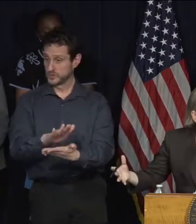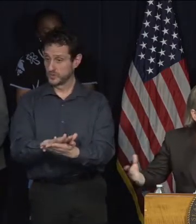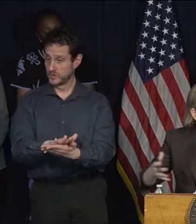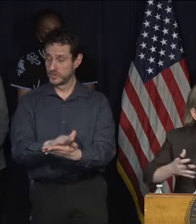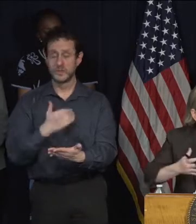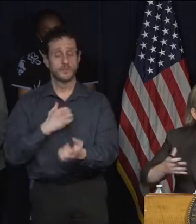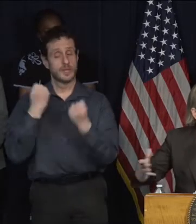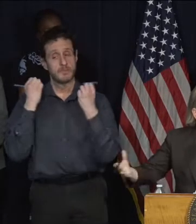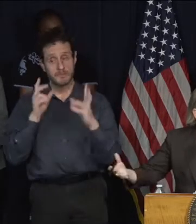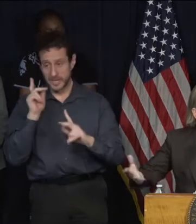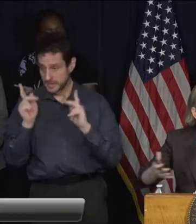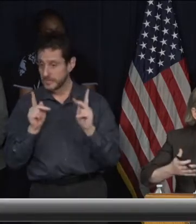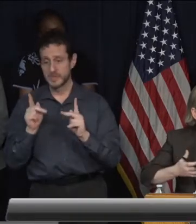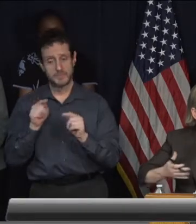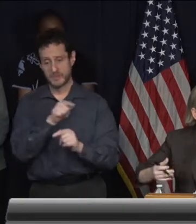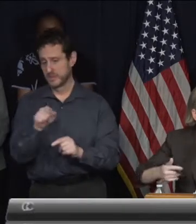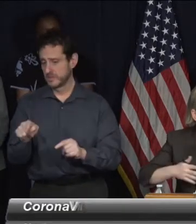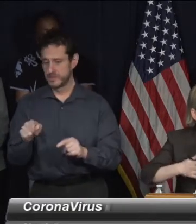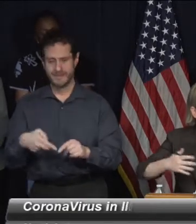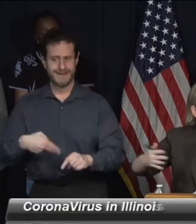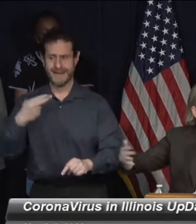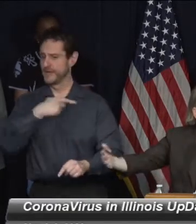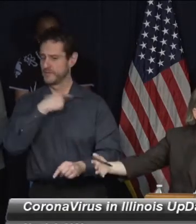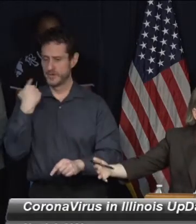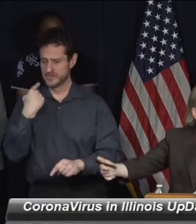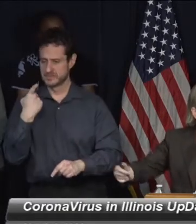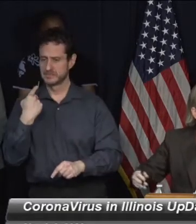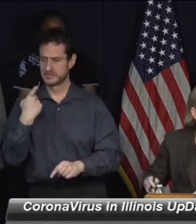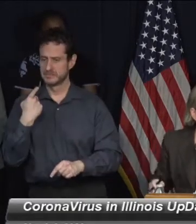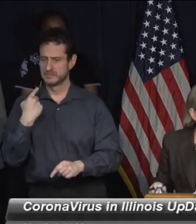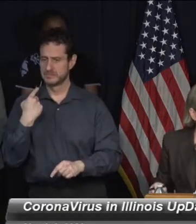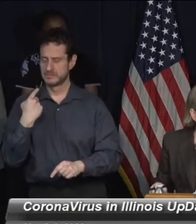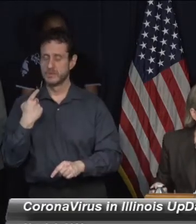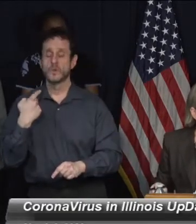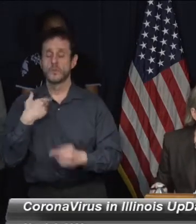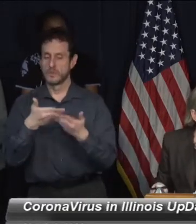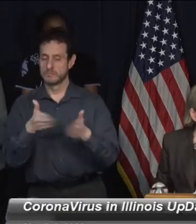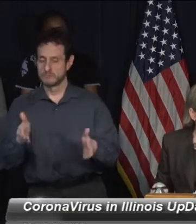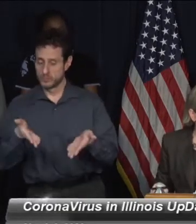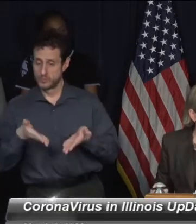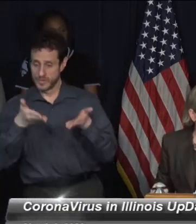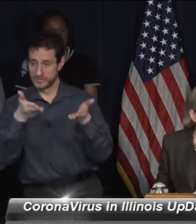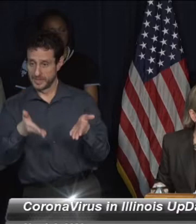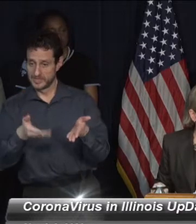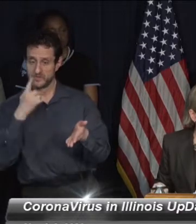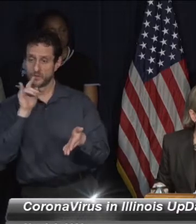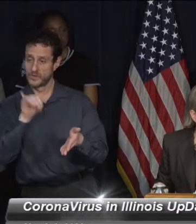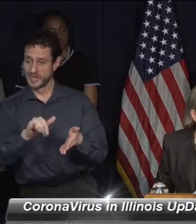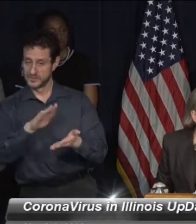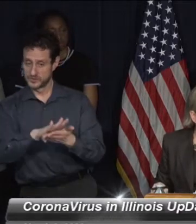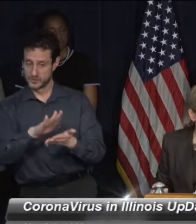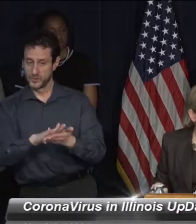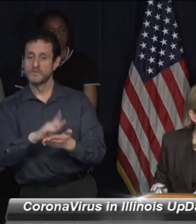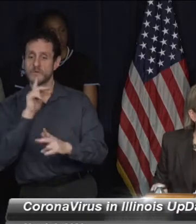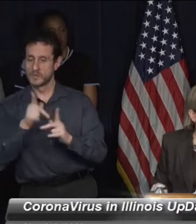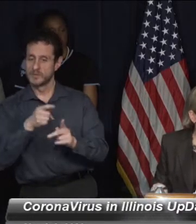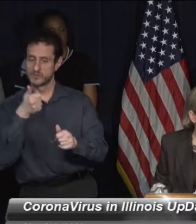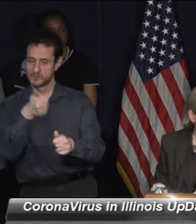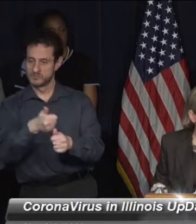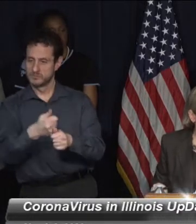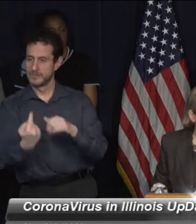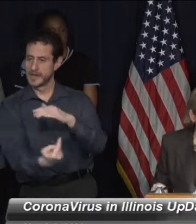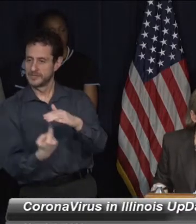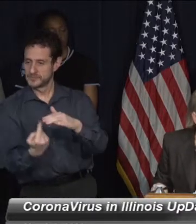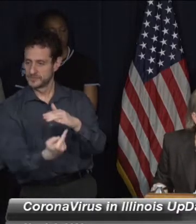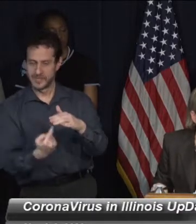lot of individuals who were high risk, we made a very broad recommendation around that self-isolation. But in all of